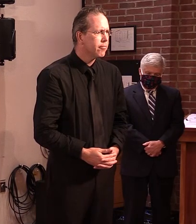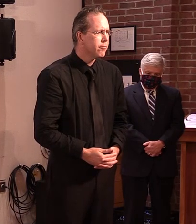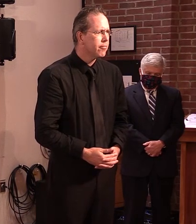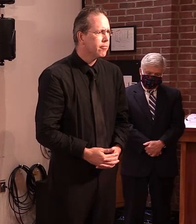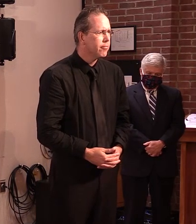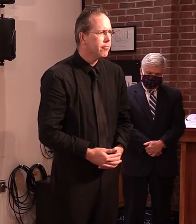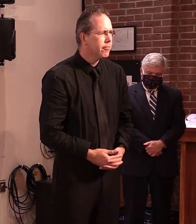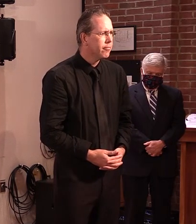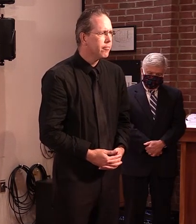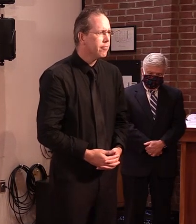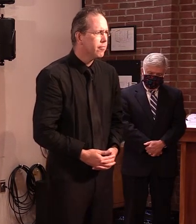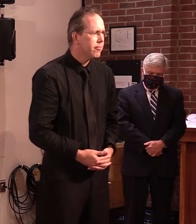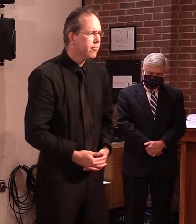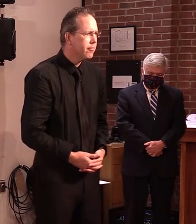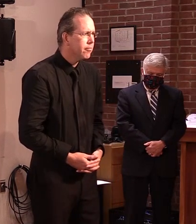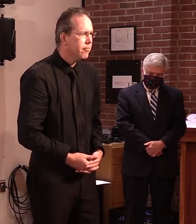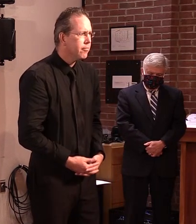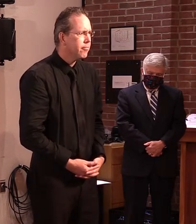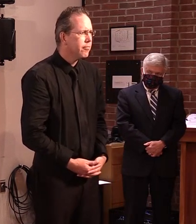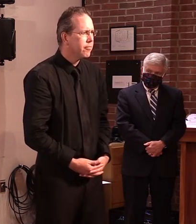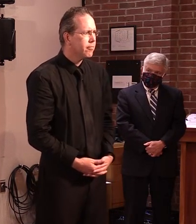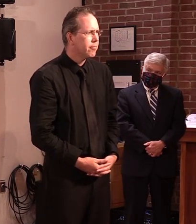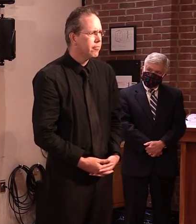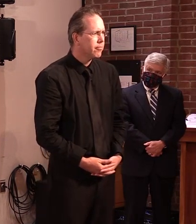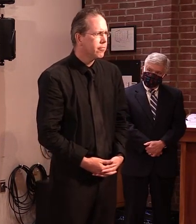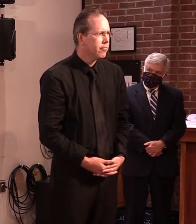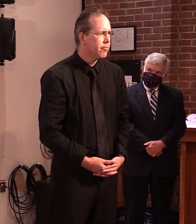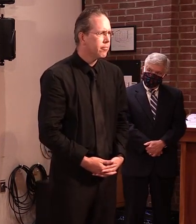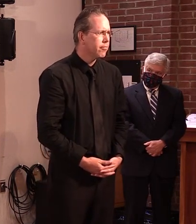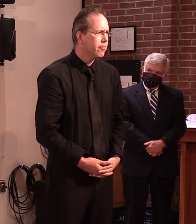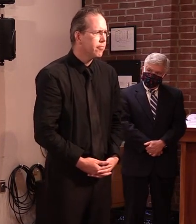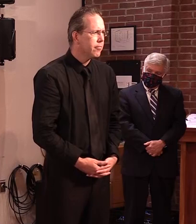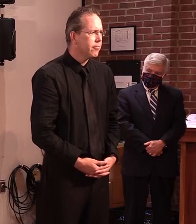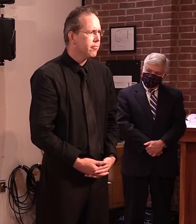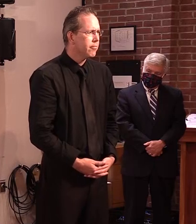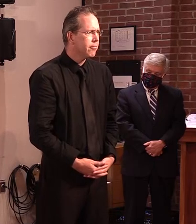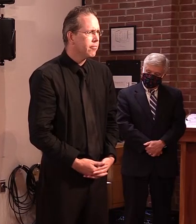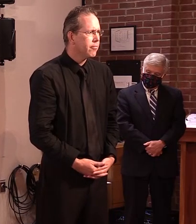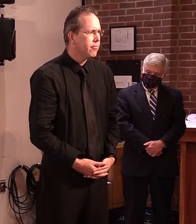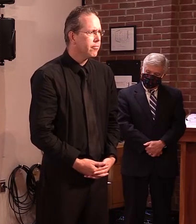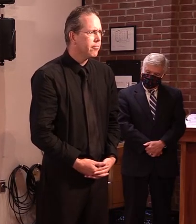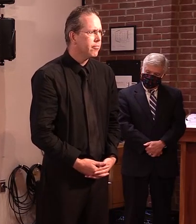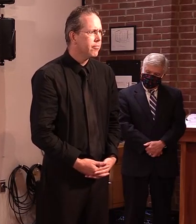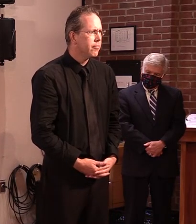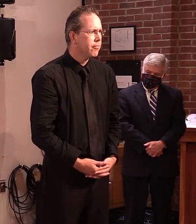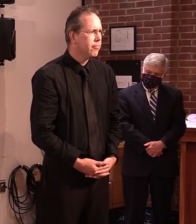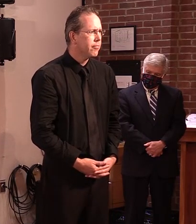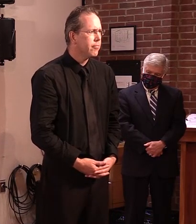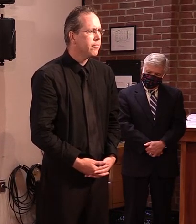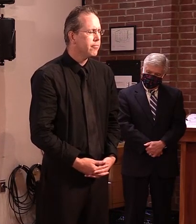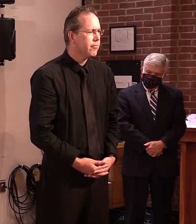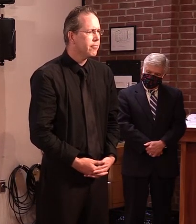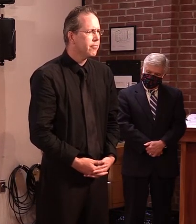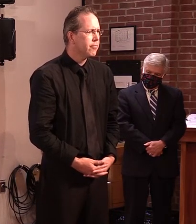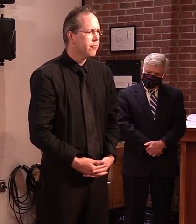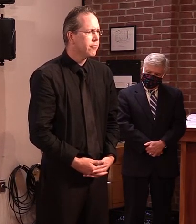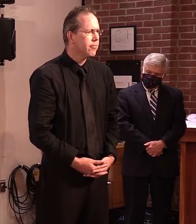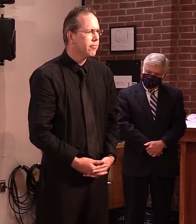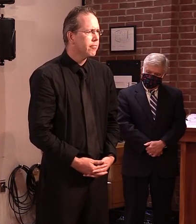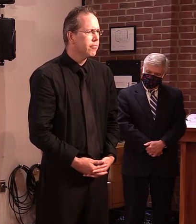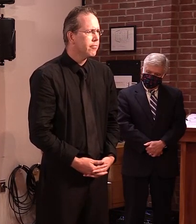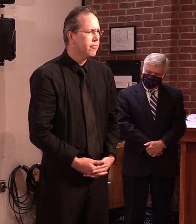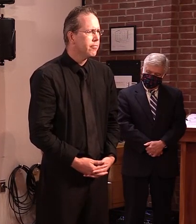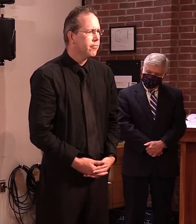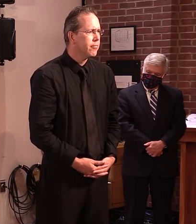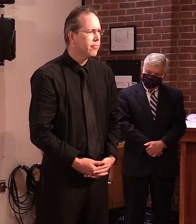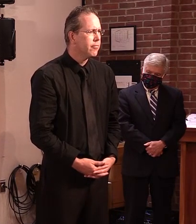but nevertheless had outbreaks and after a couple of months. So did these pieces of evidence